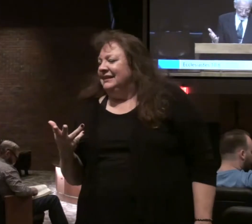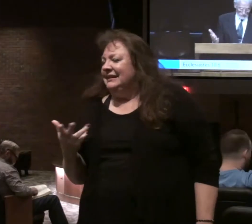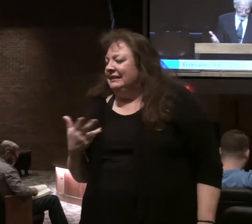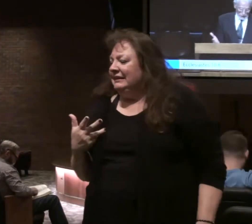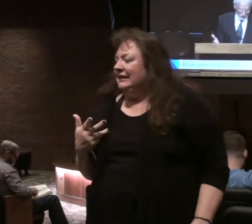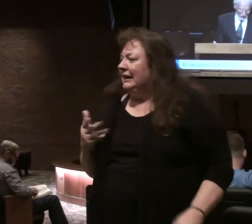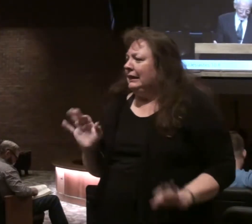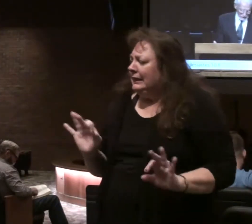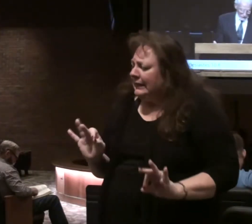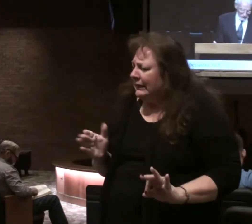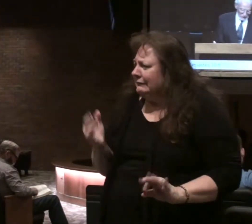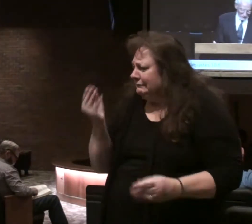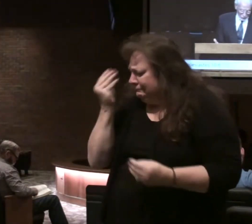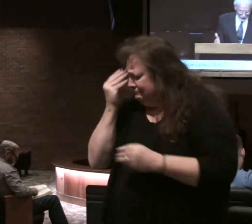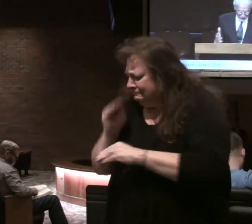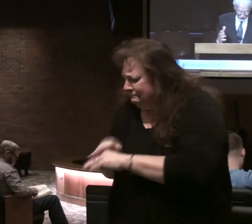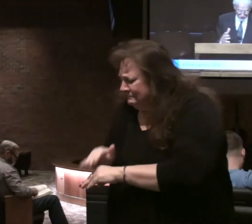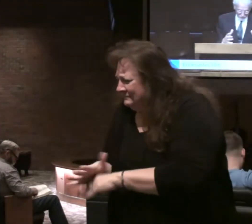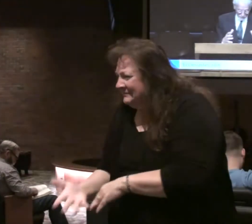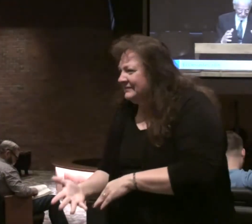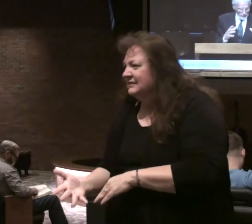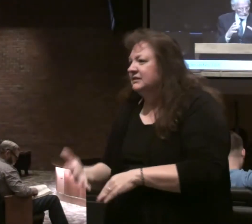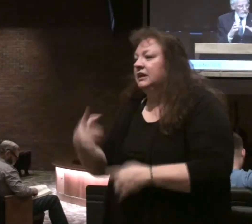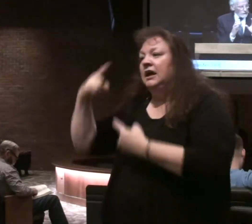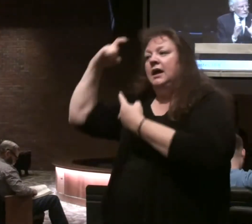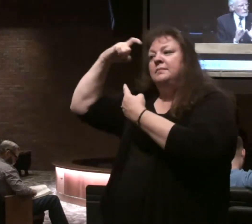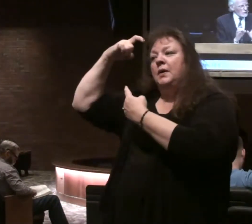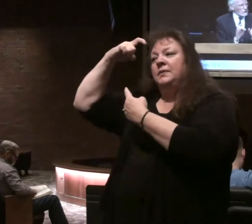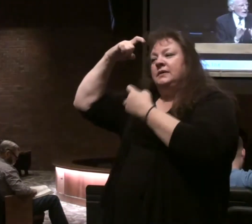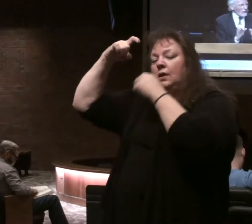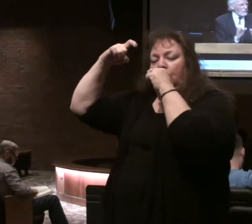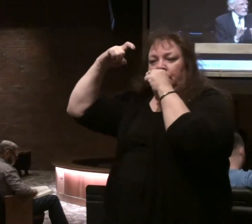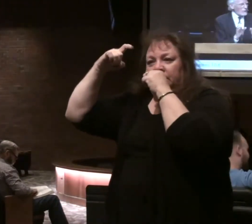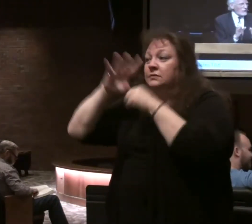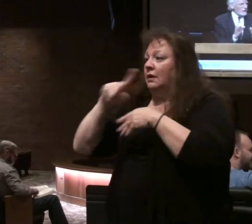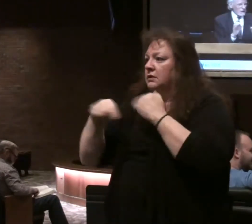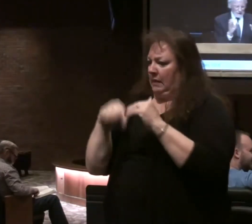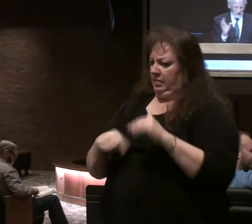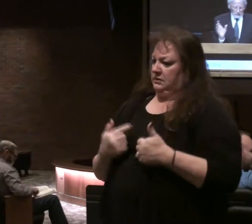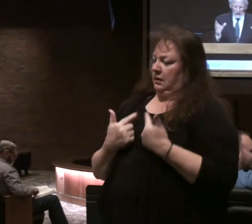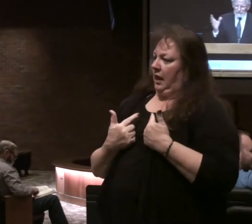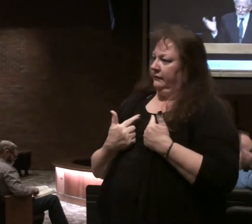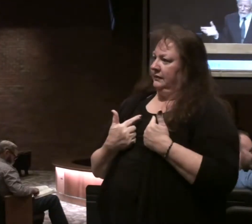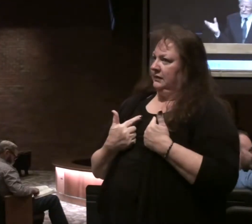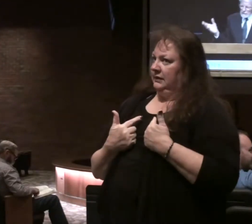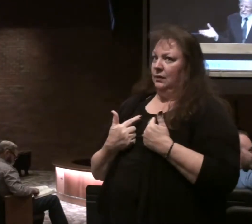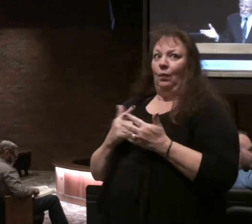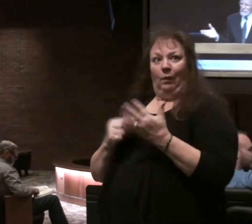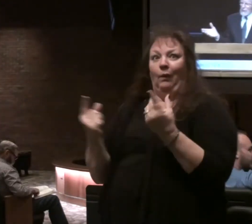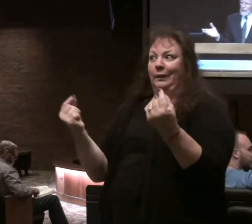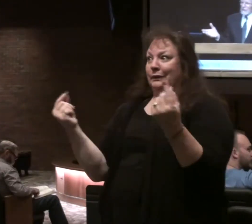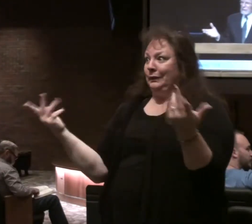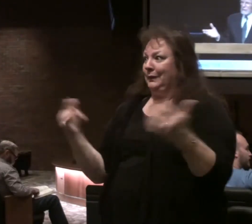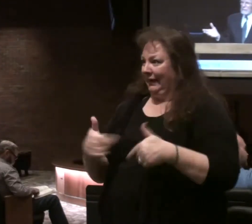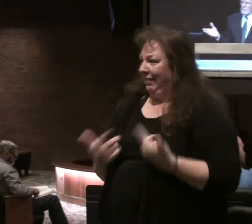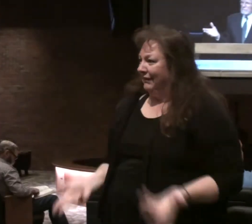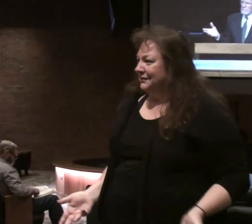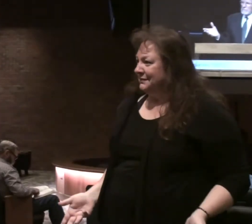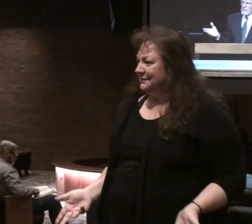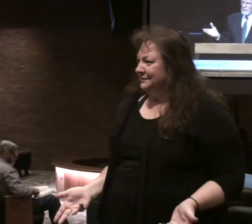Little practical things. But wisdom is dealing with this life and the practical things of this